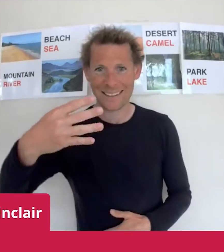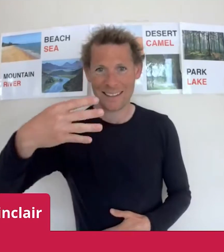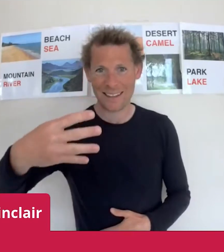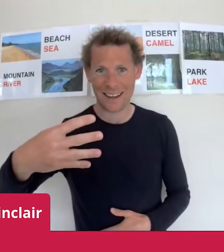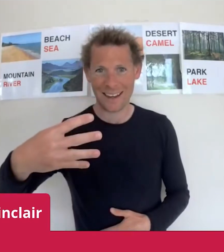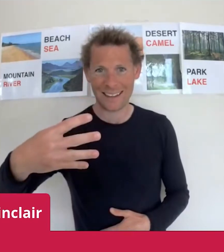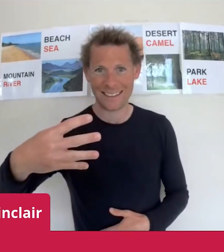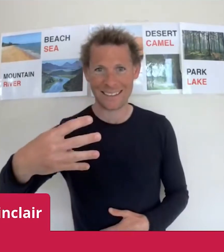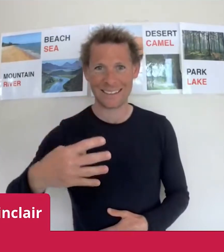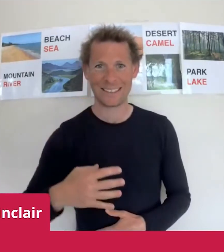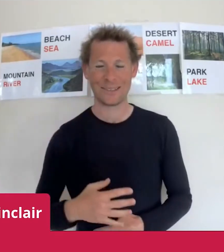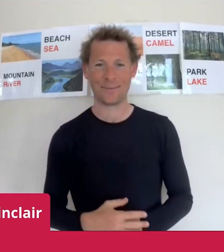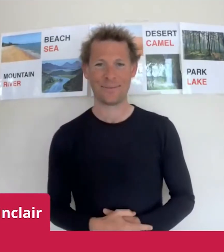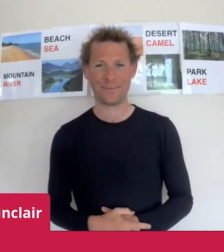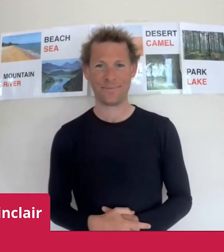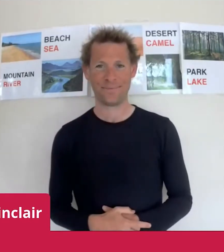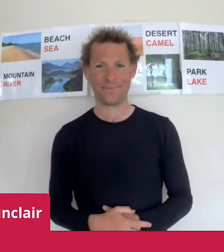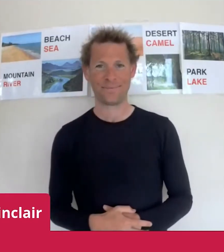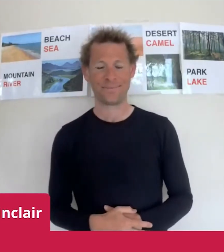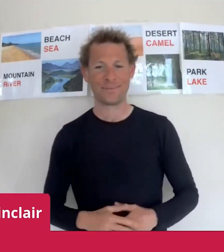Now, number 9.